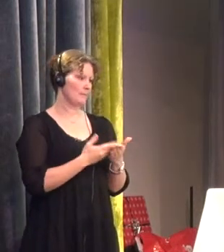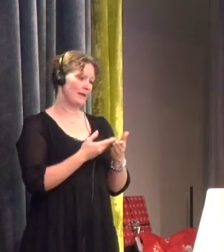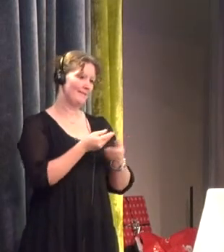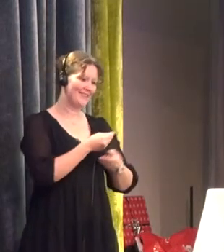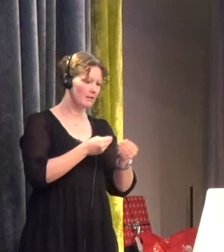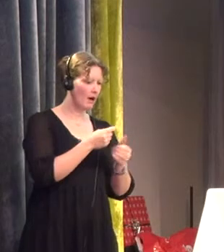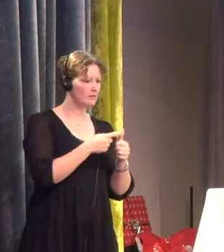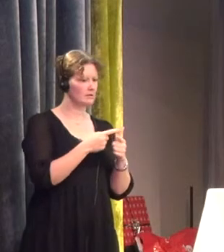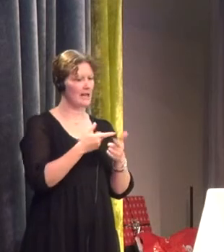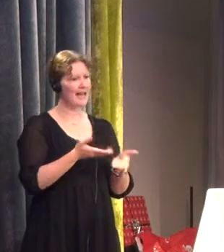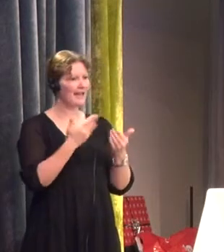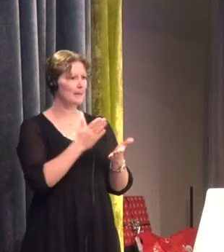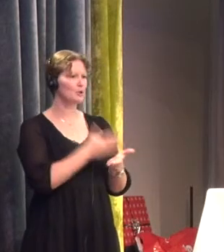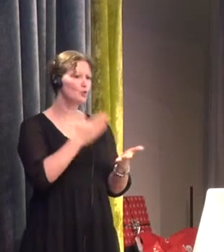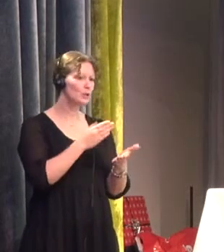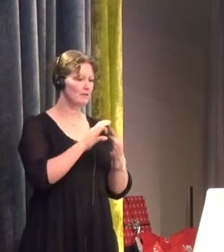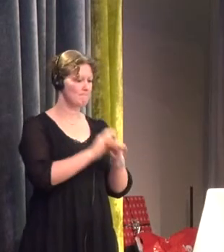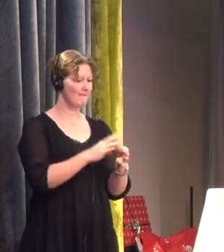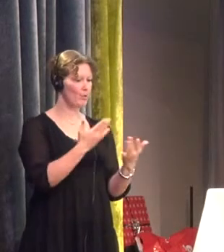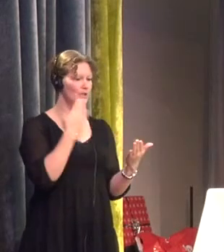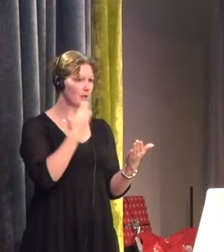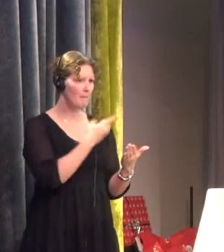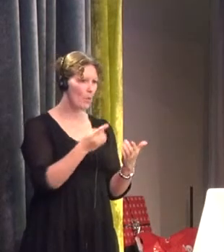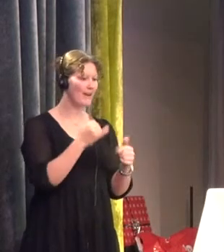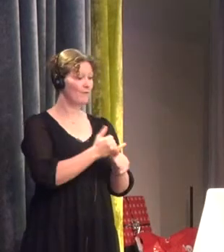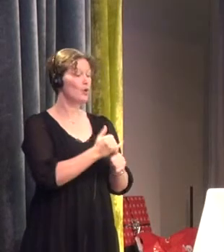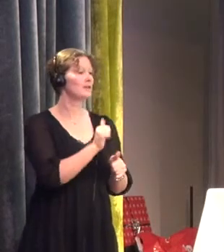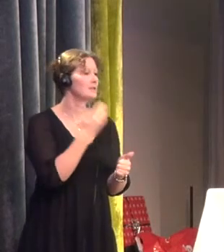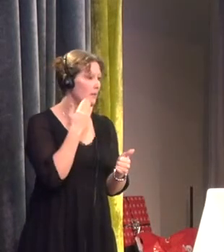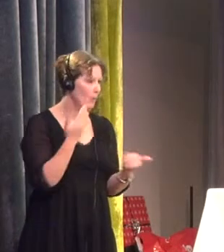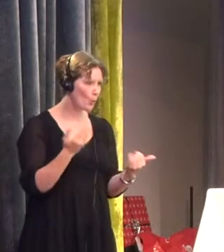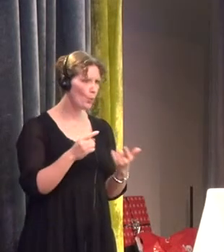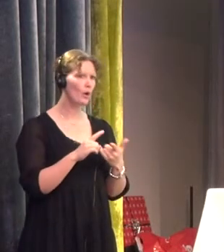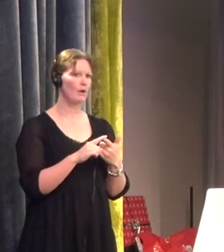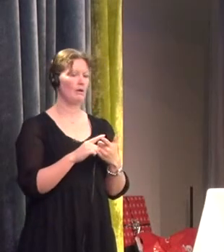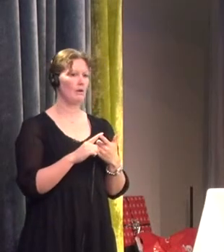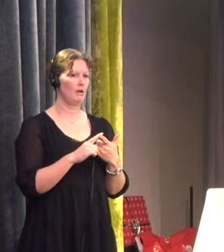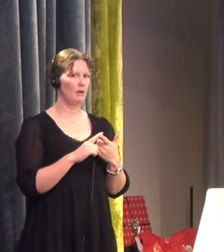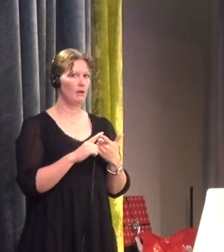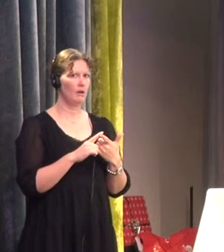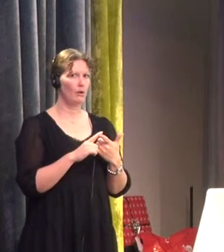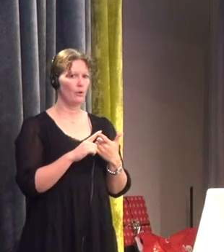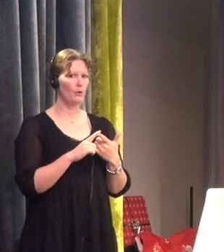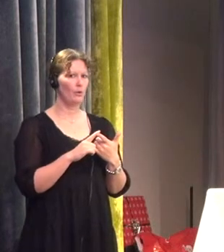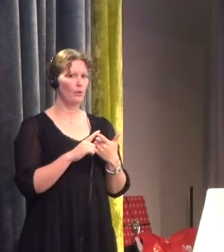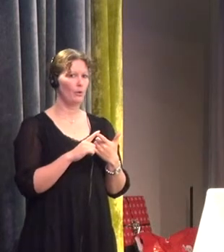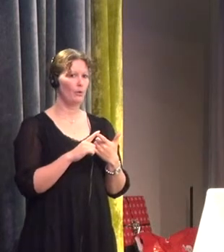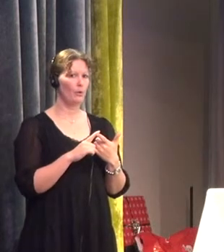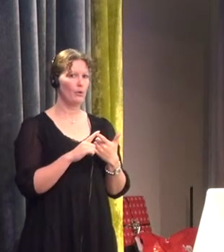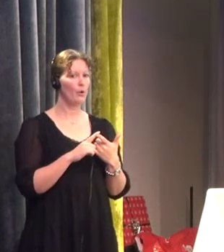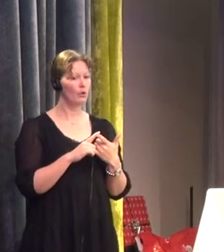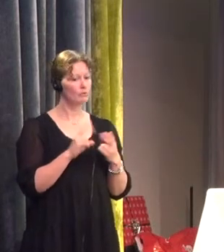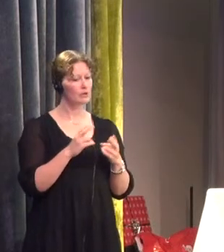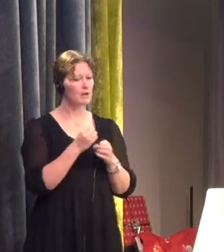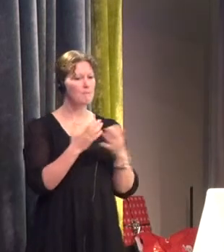what to eat. And in many parts of the world, people with disabilities to this day are placed under plenary guardianship